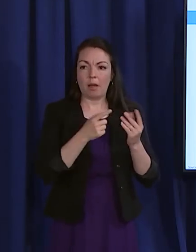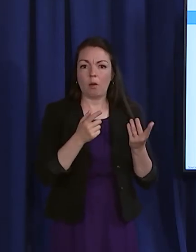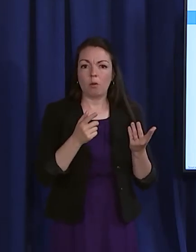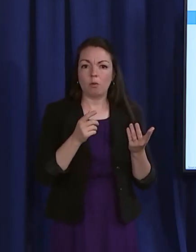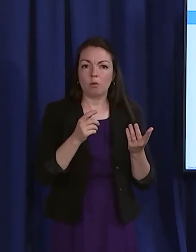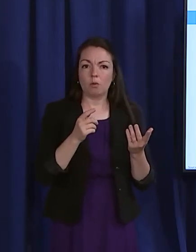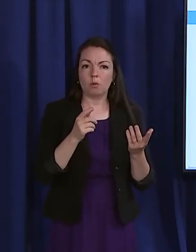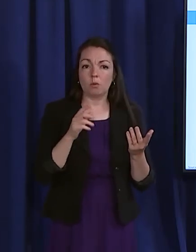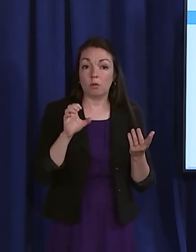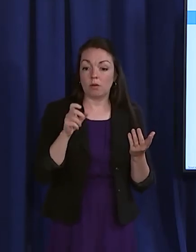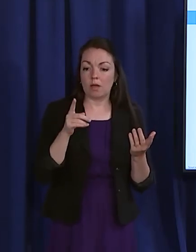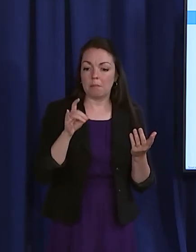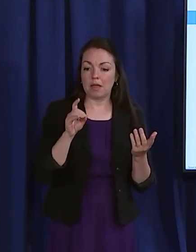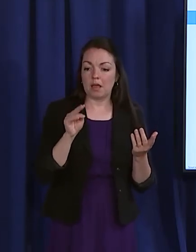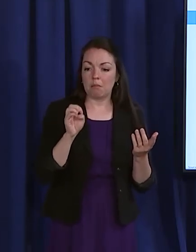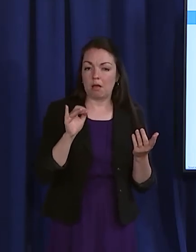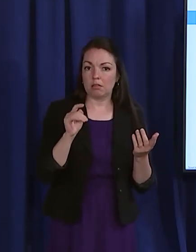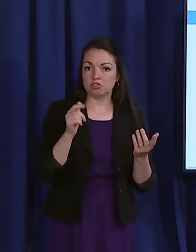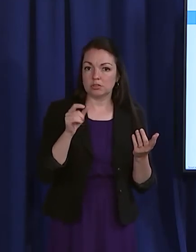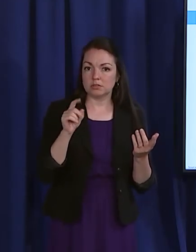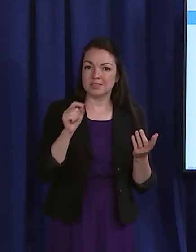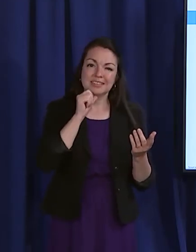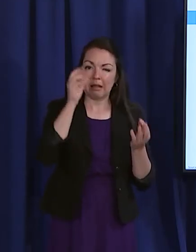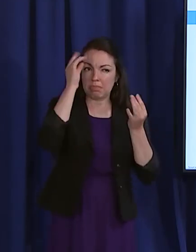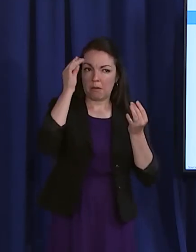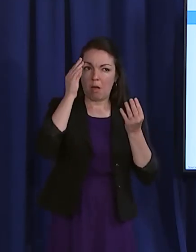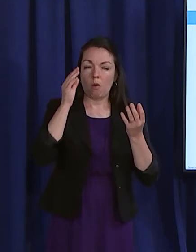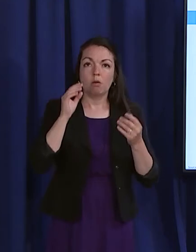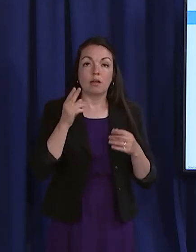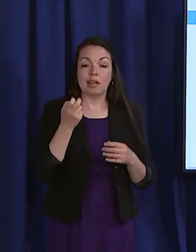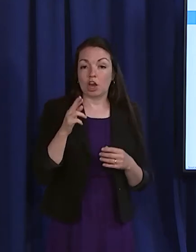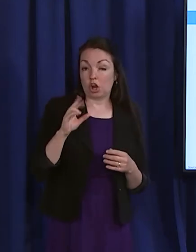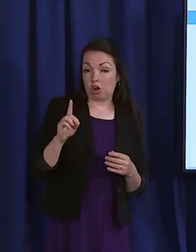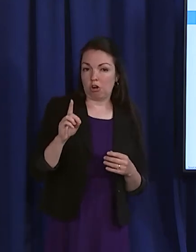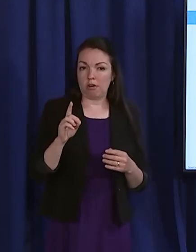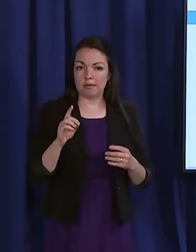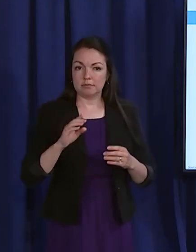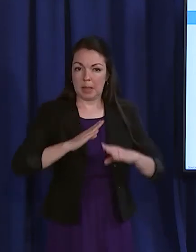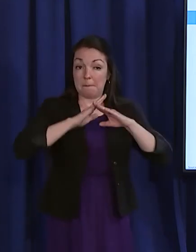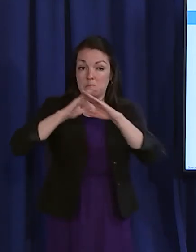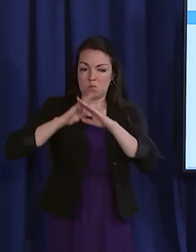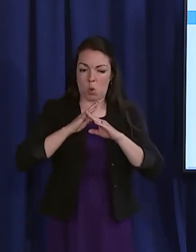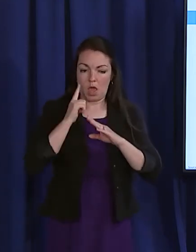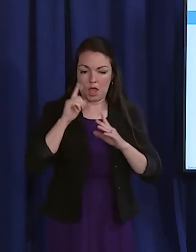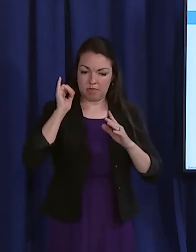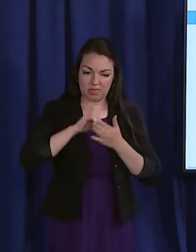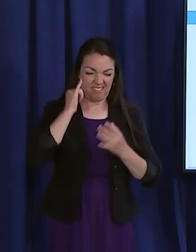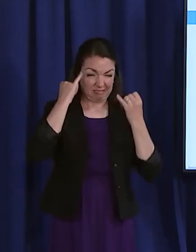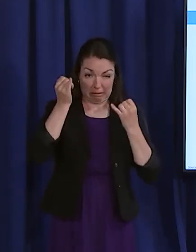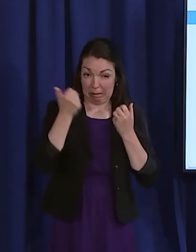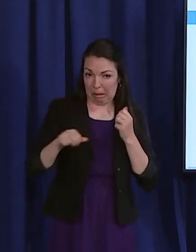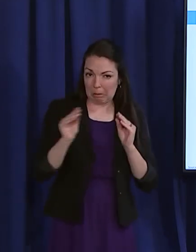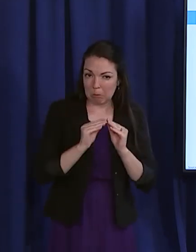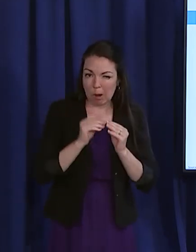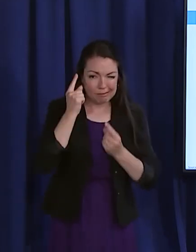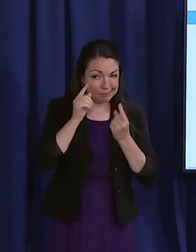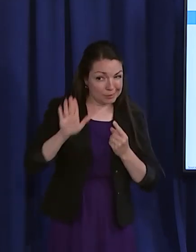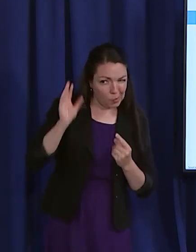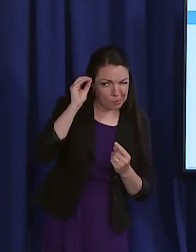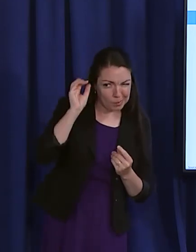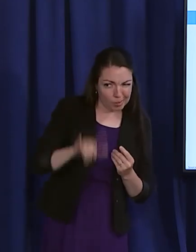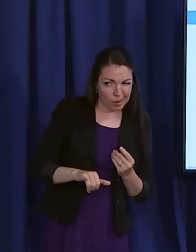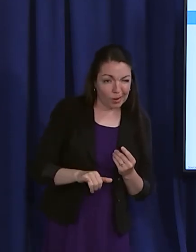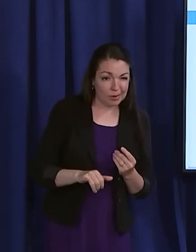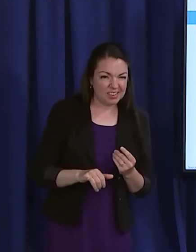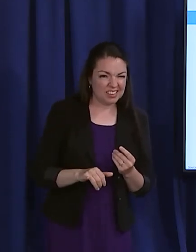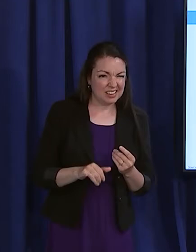thinking about COVID in terms of herd immunity anymore. I'm not really sure if you've spoken about that at a podium yet or anything, but